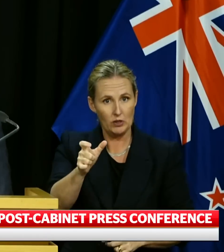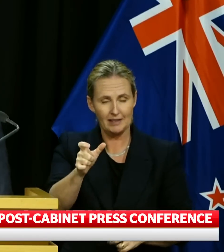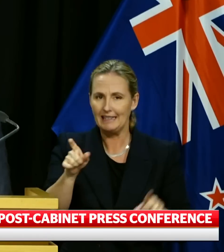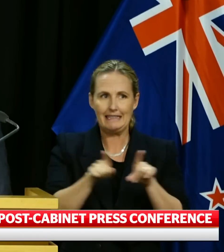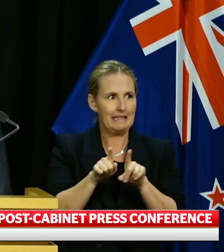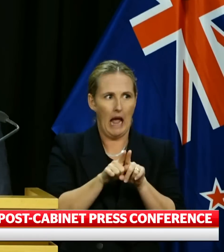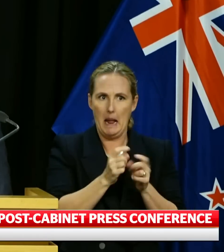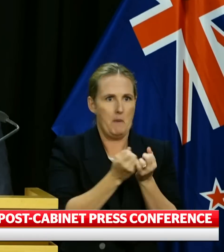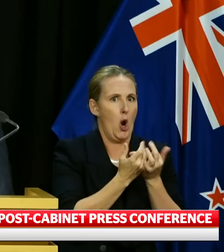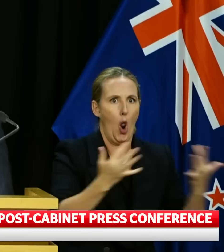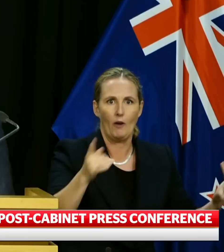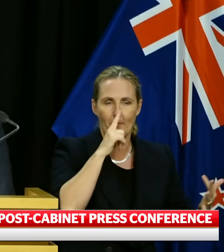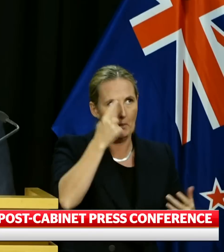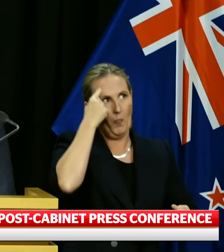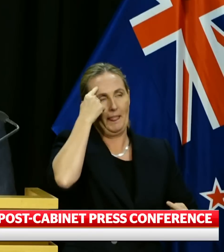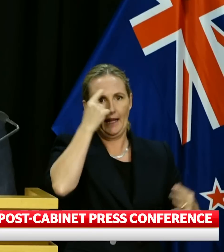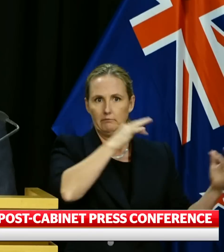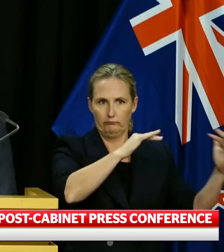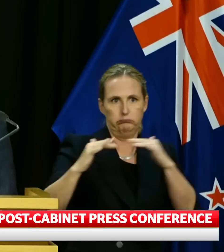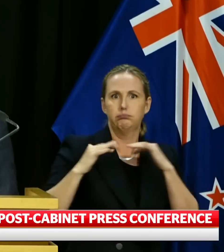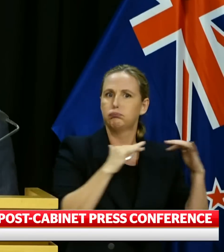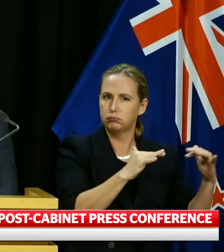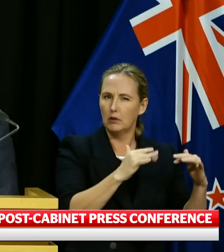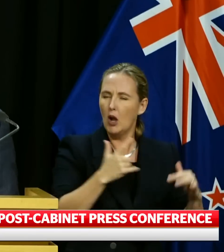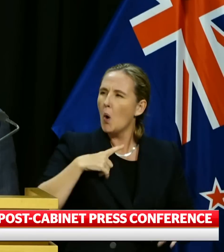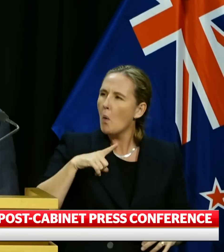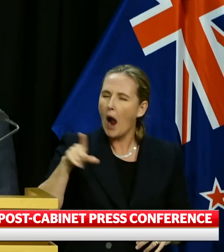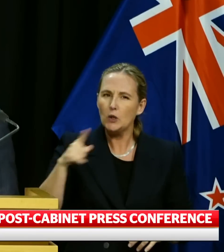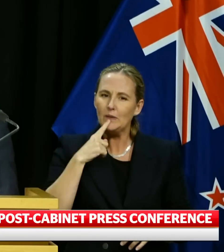if what she's saying is the truth? I don't think